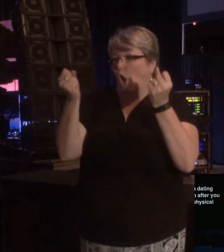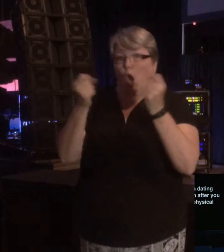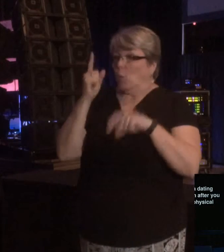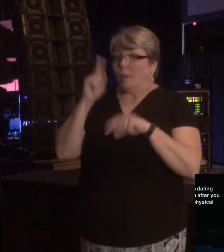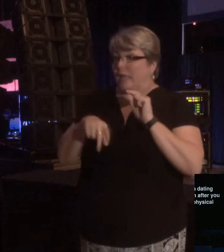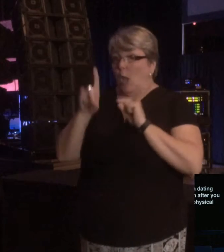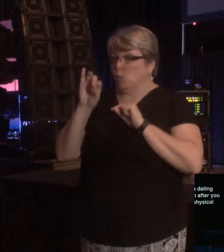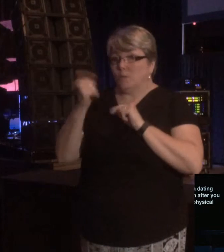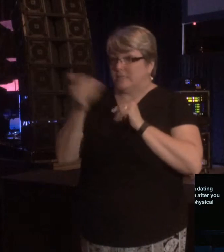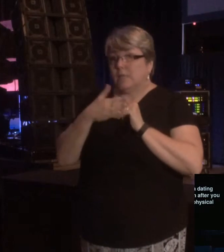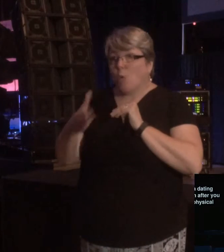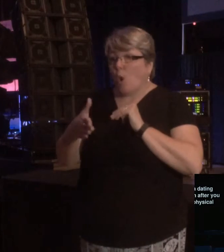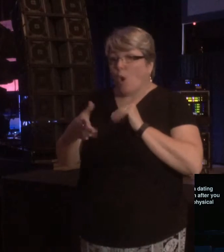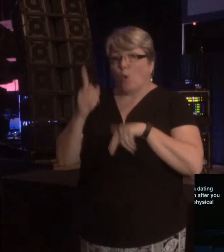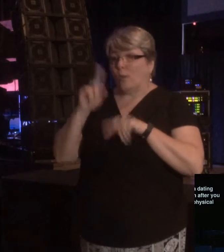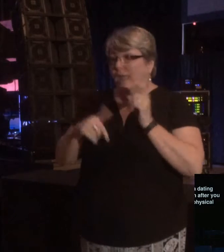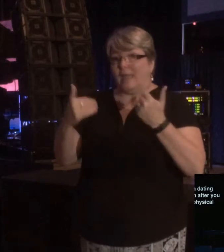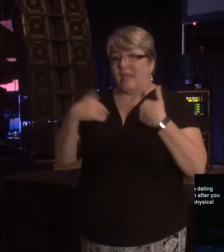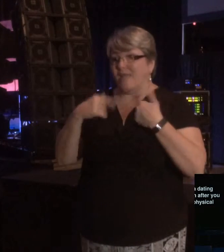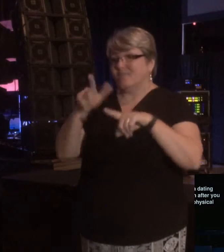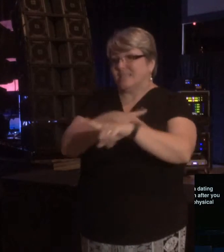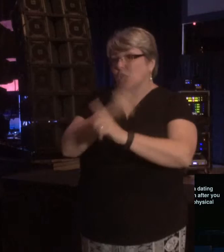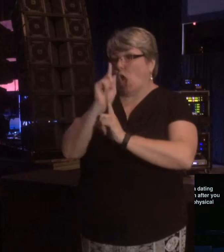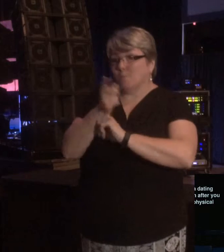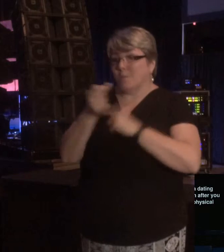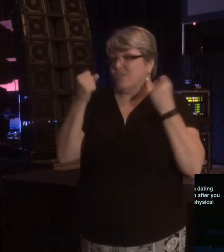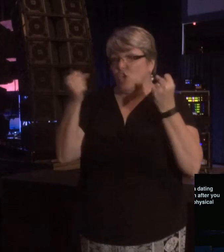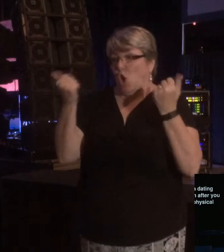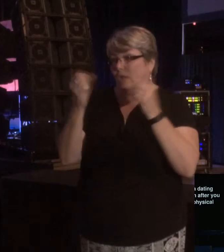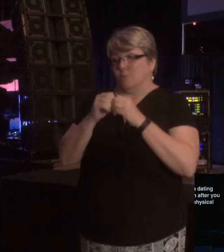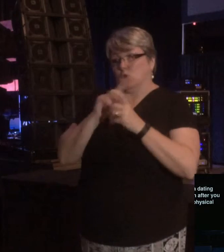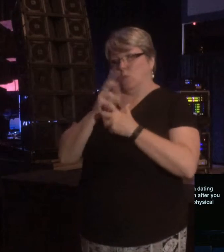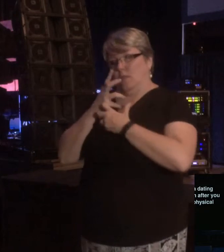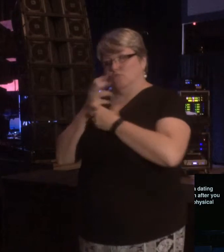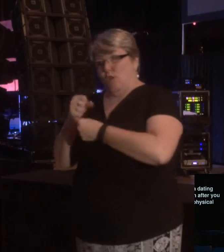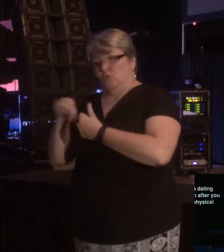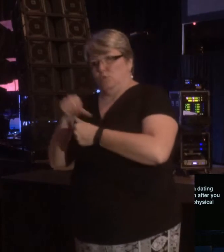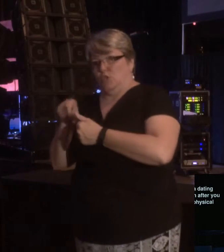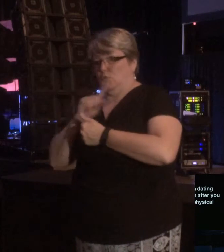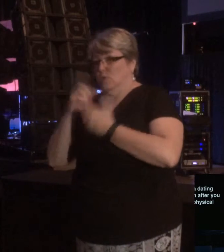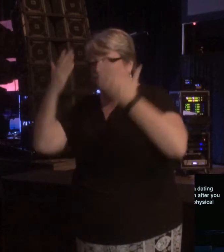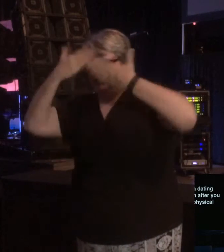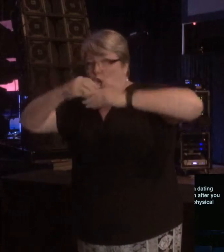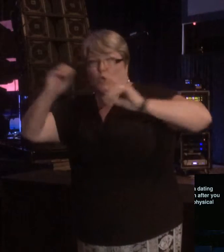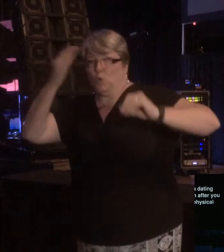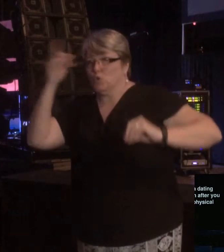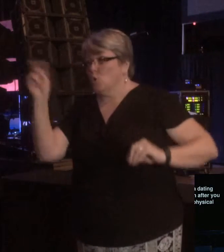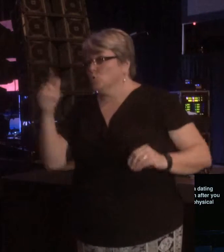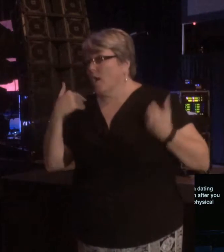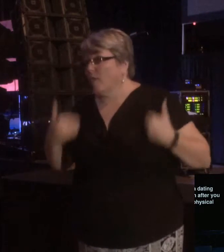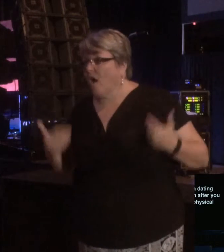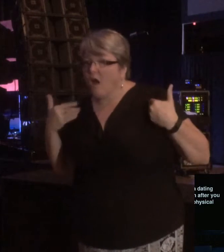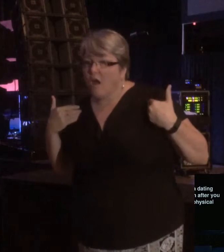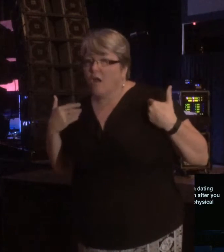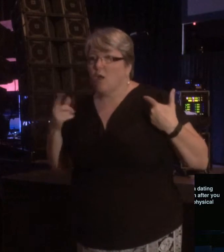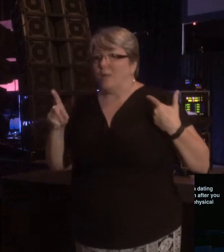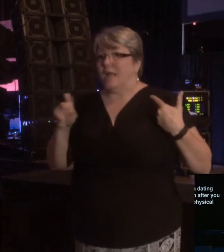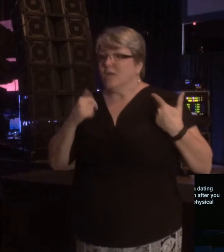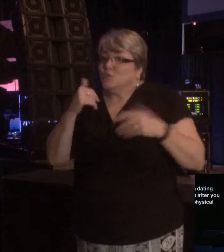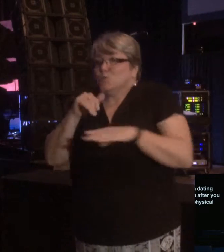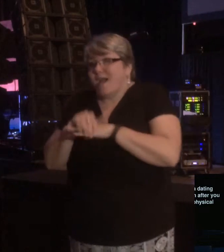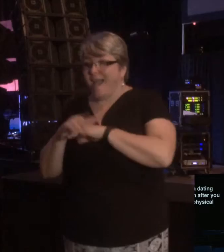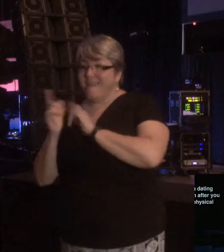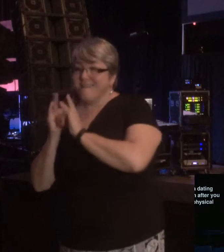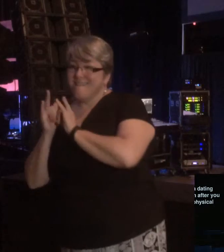that is not what I mean. You could tell he had different priorities because he spoke about things